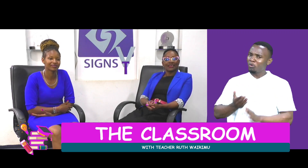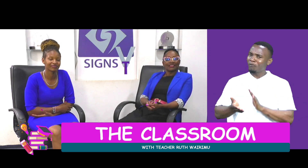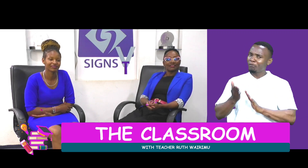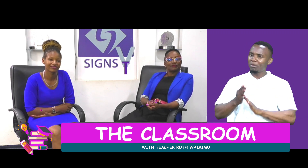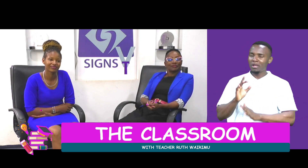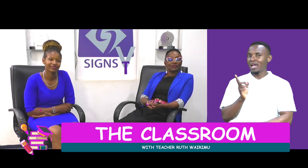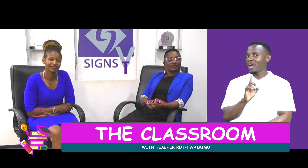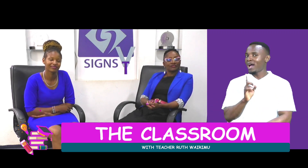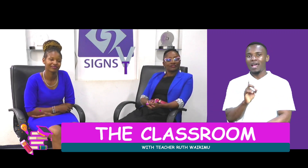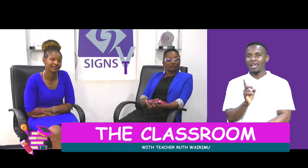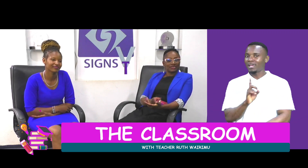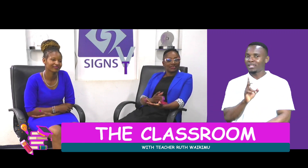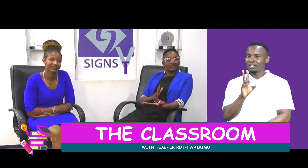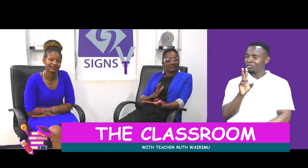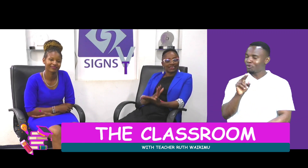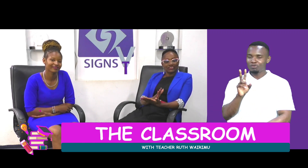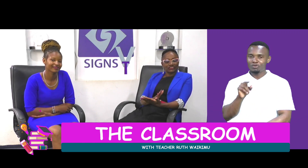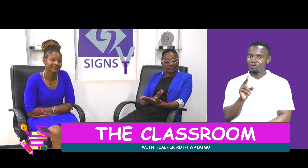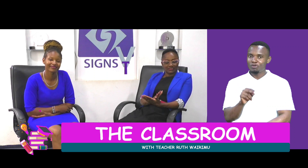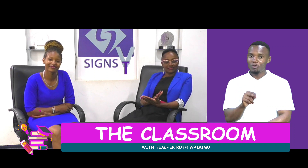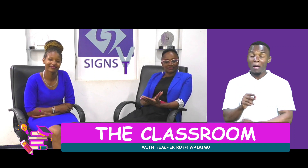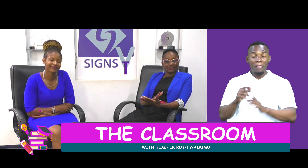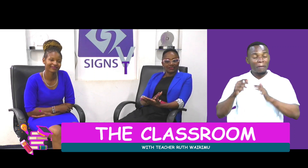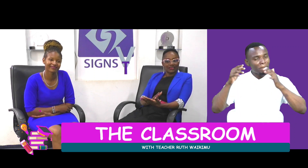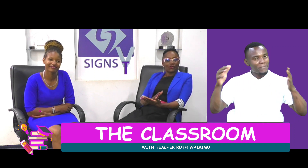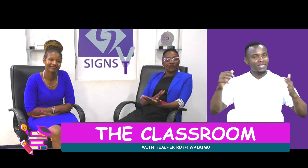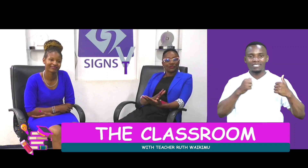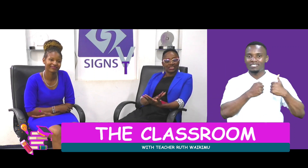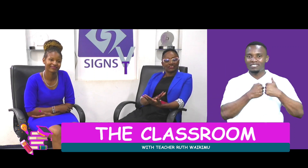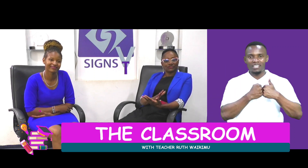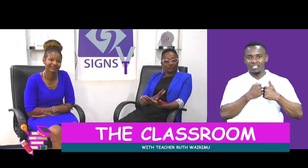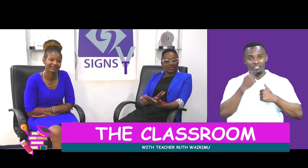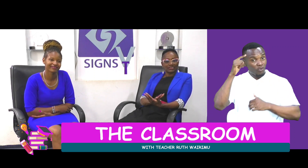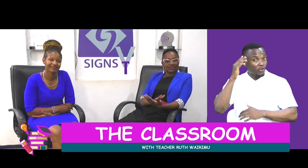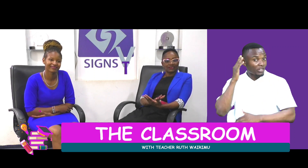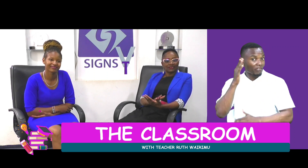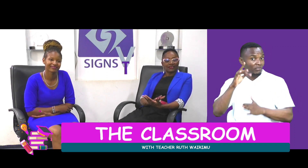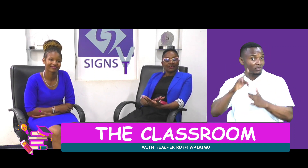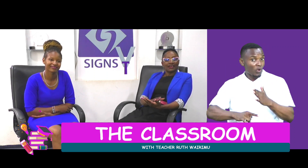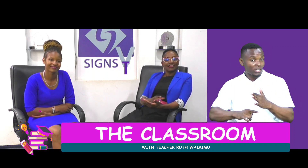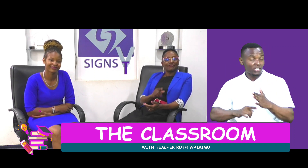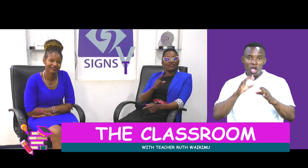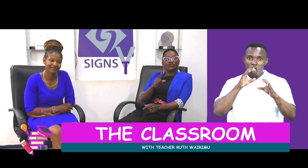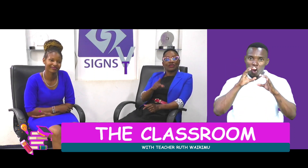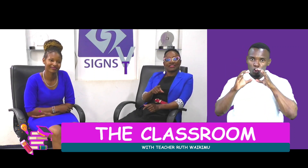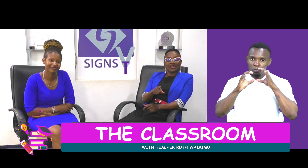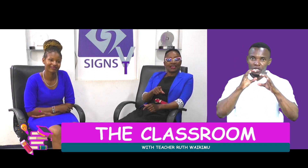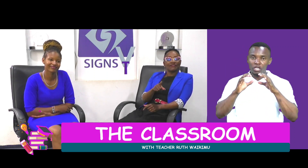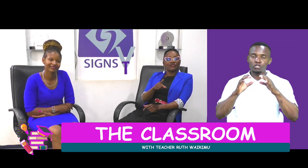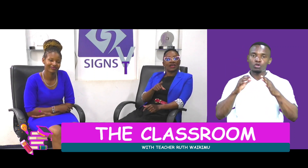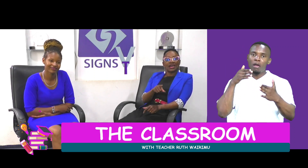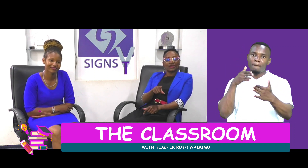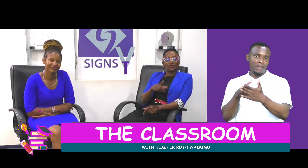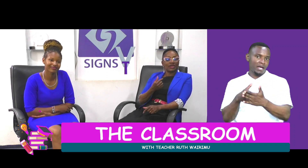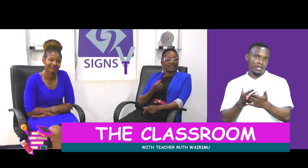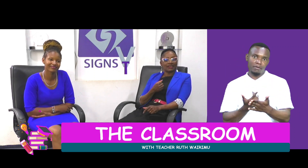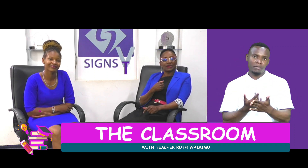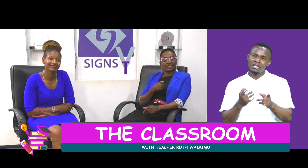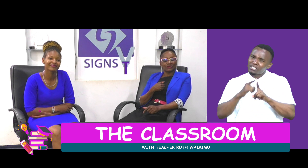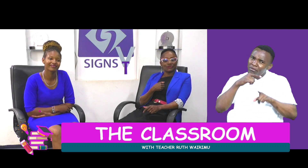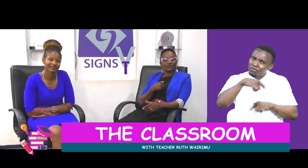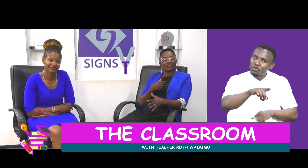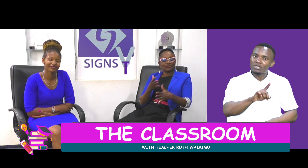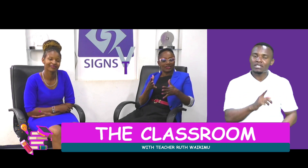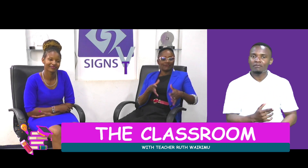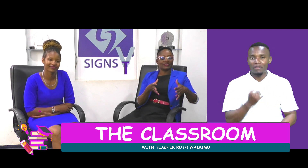not. These people's biggest challenge is this communication barrier. Even you there, if you are a Luo and